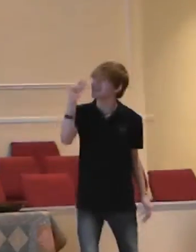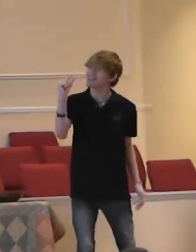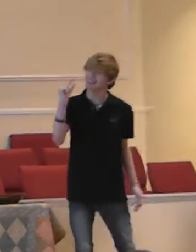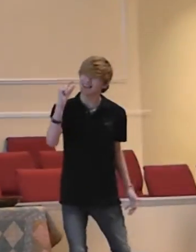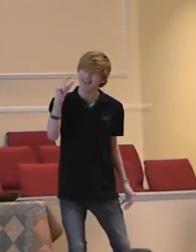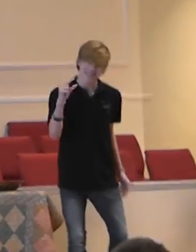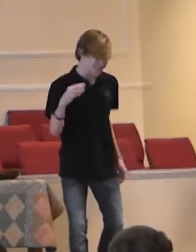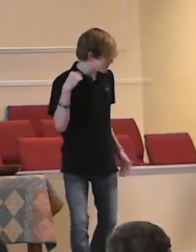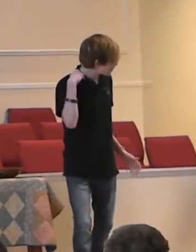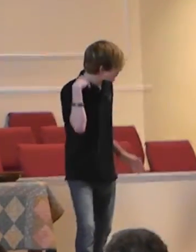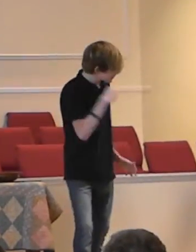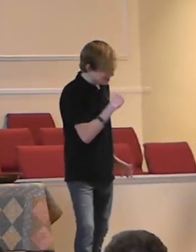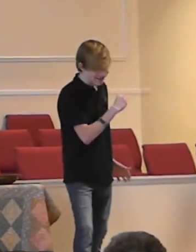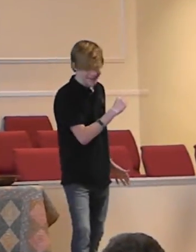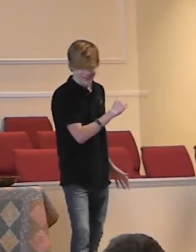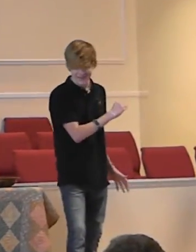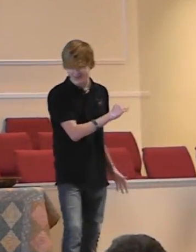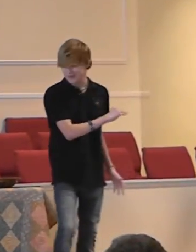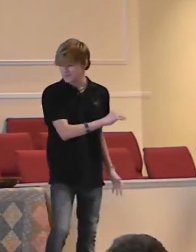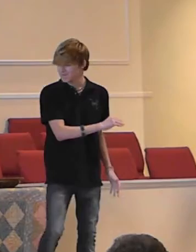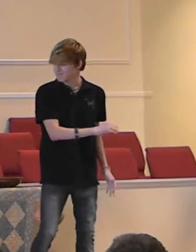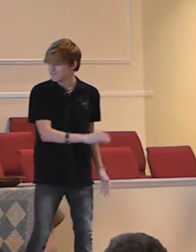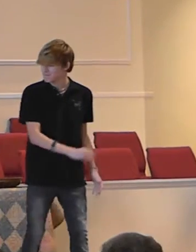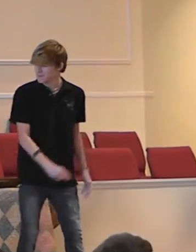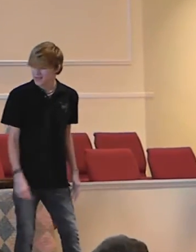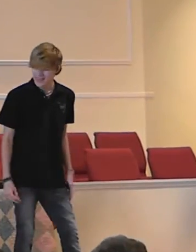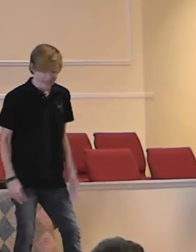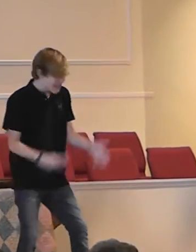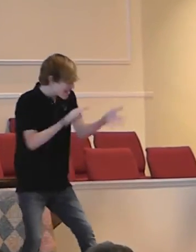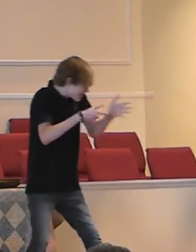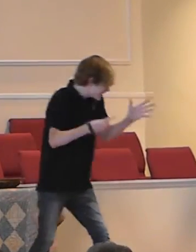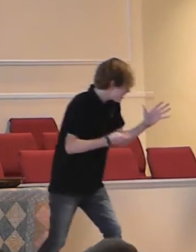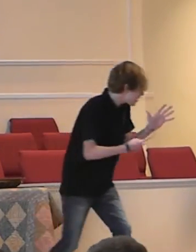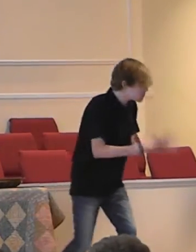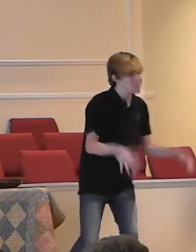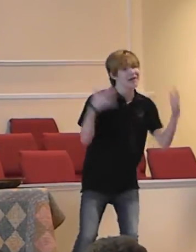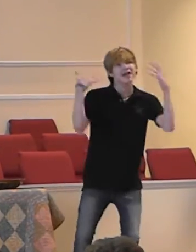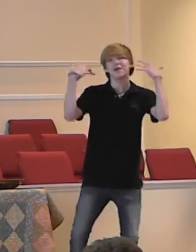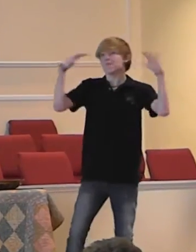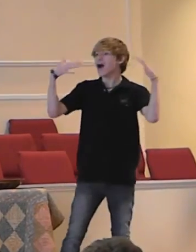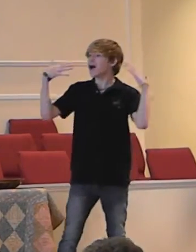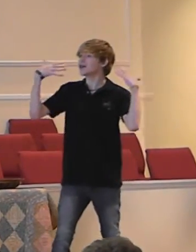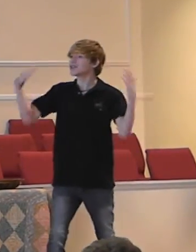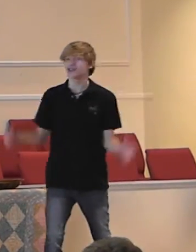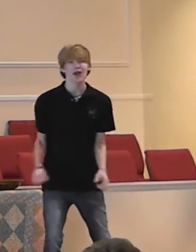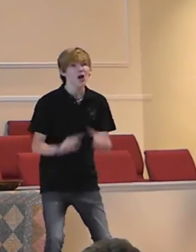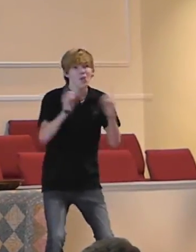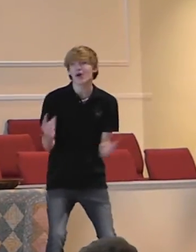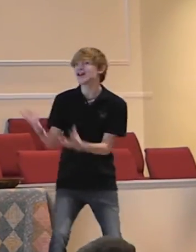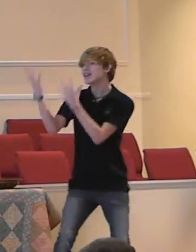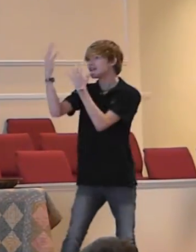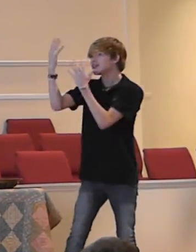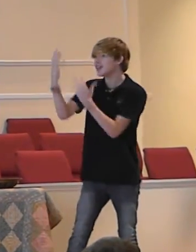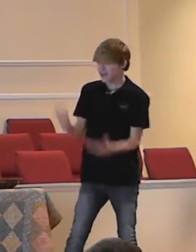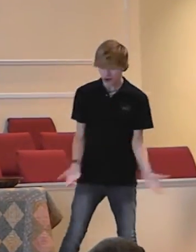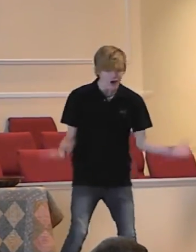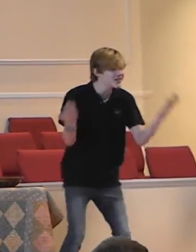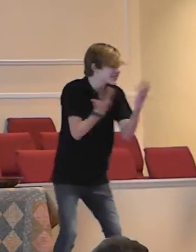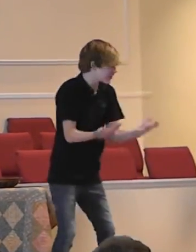little lie It didn't mean much, but it lingers